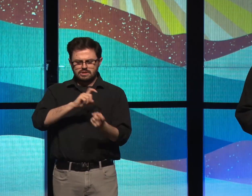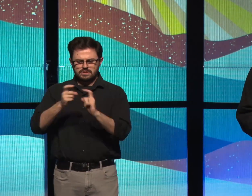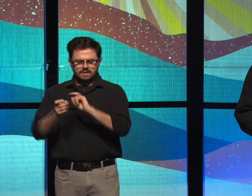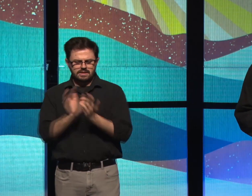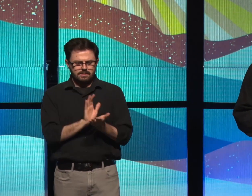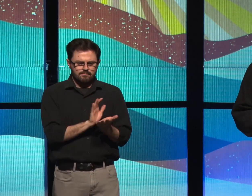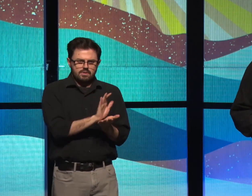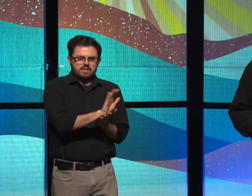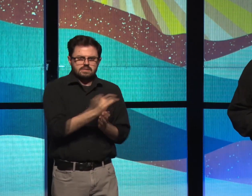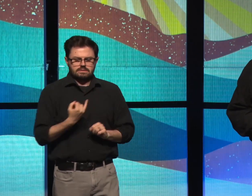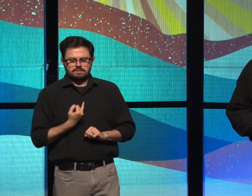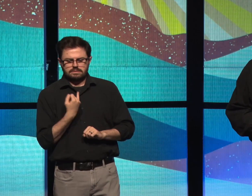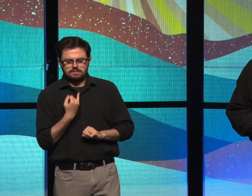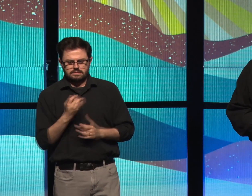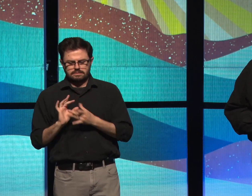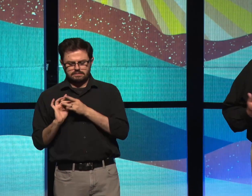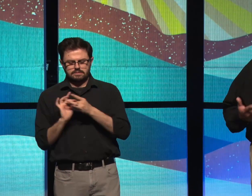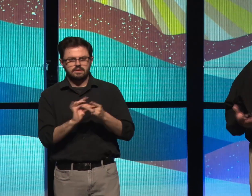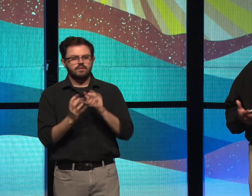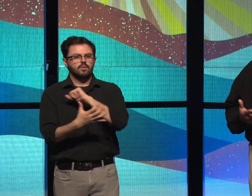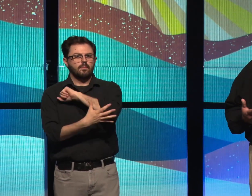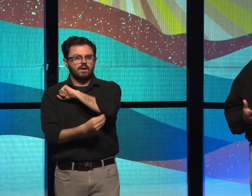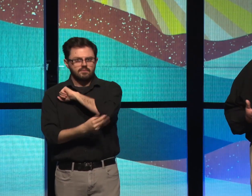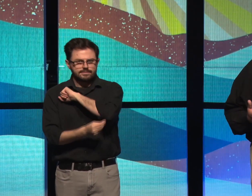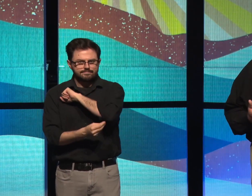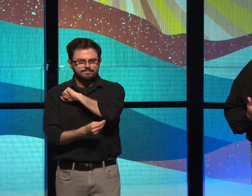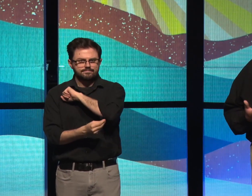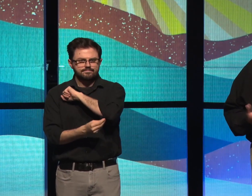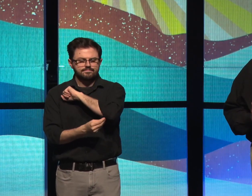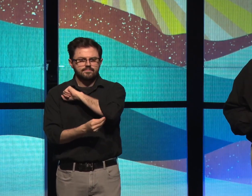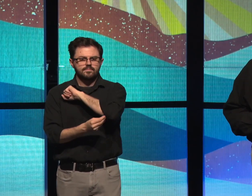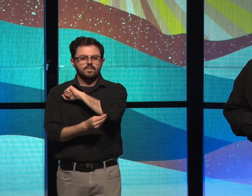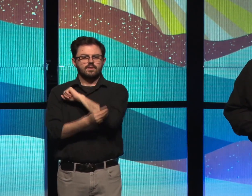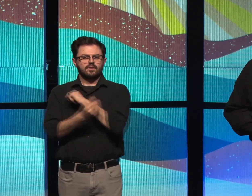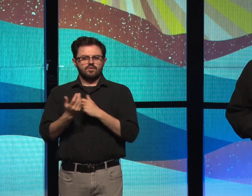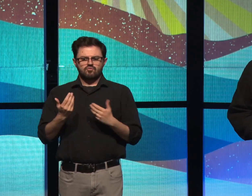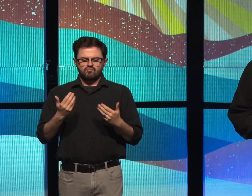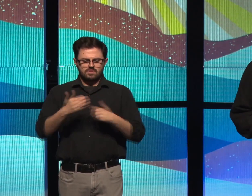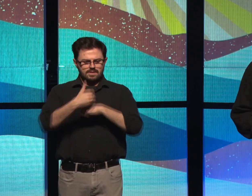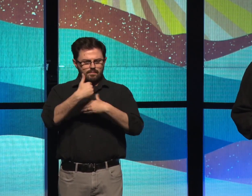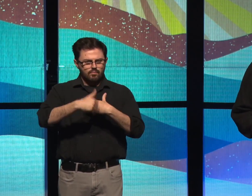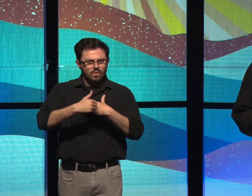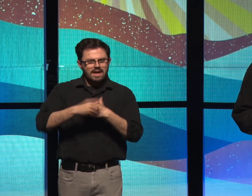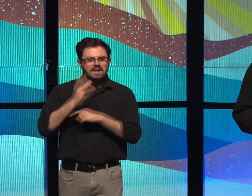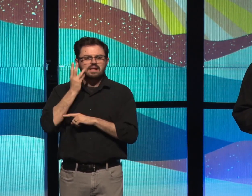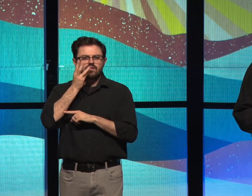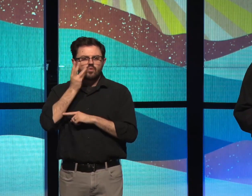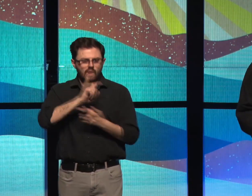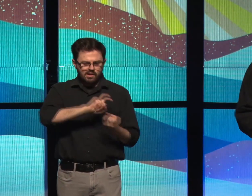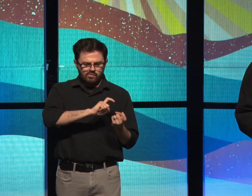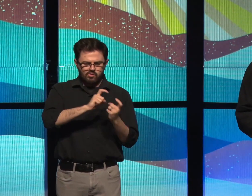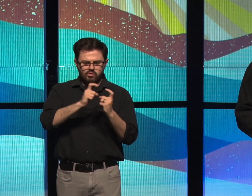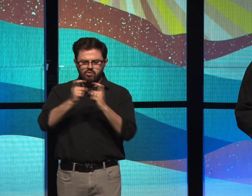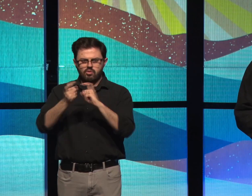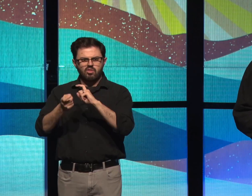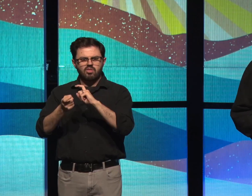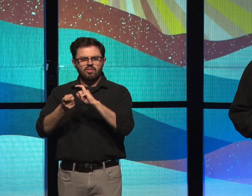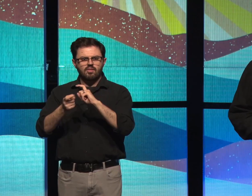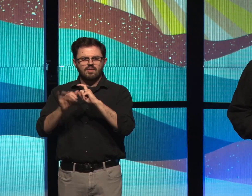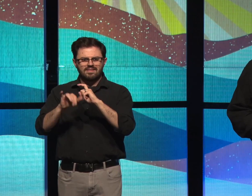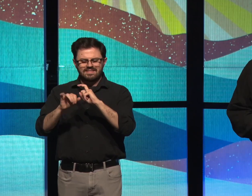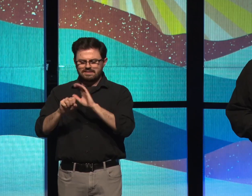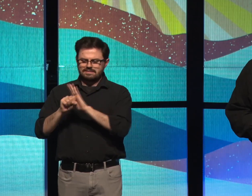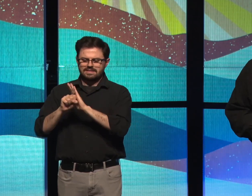transformative experience of communion, where bread and wine become symbols of nourishment